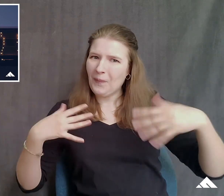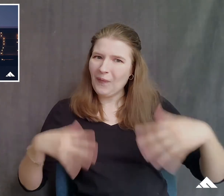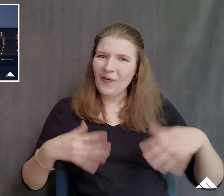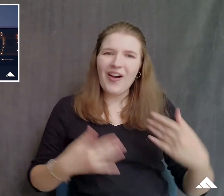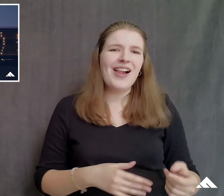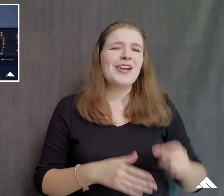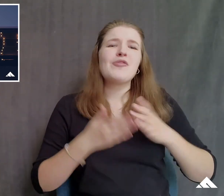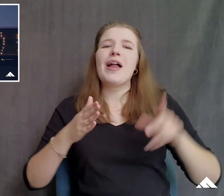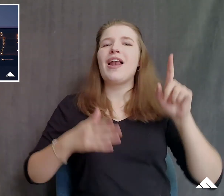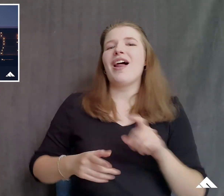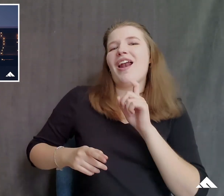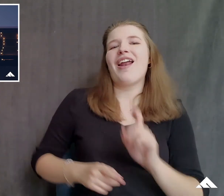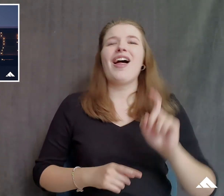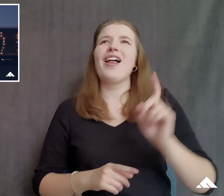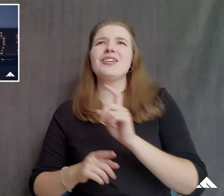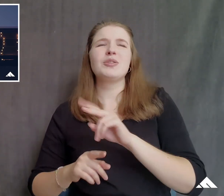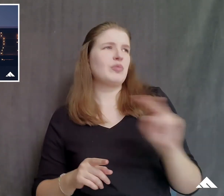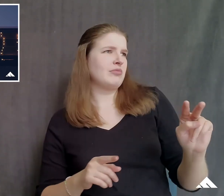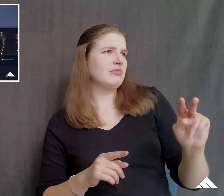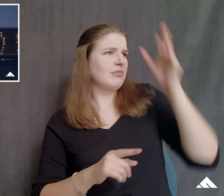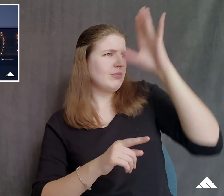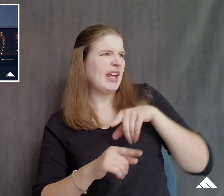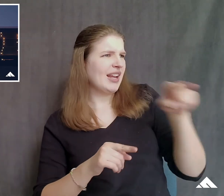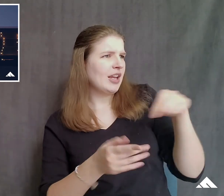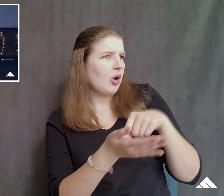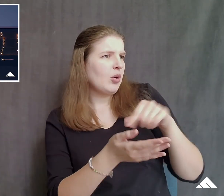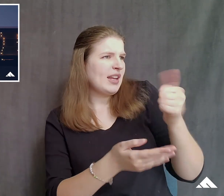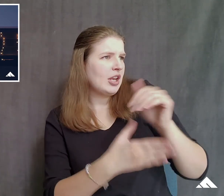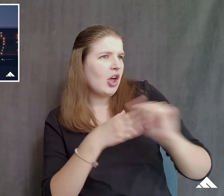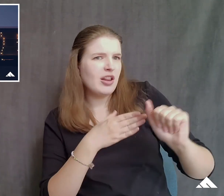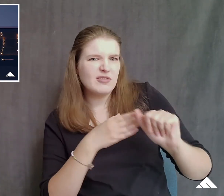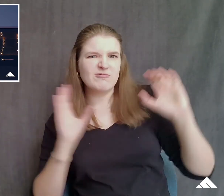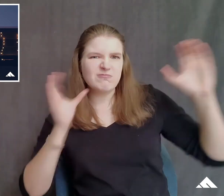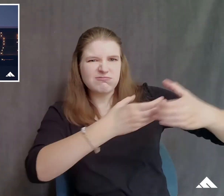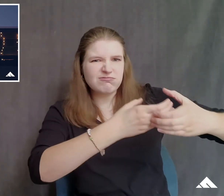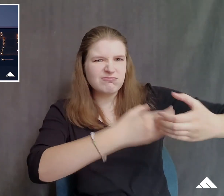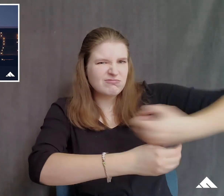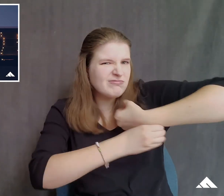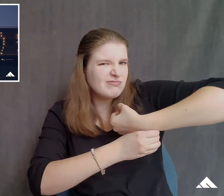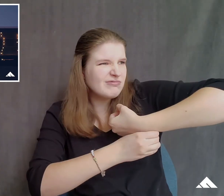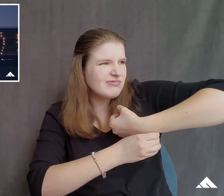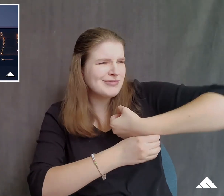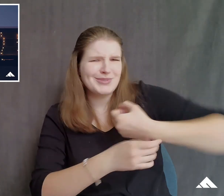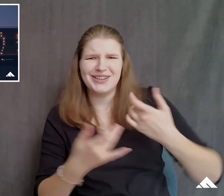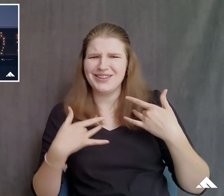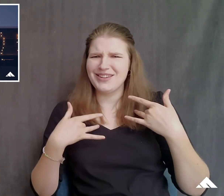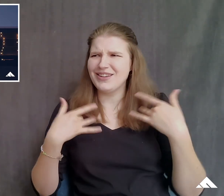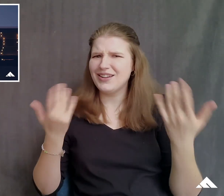He's skipping down the road, and then he sees a guy he remembers owes him 10 bucks. Puts him in a headlock. What the what?